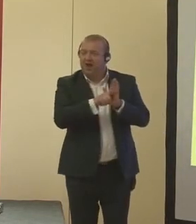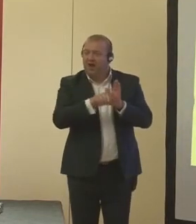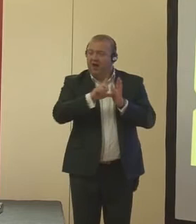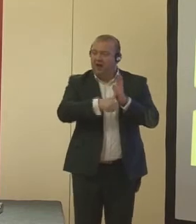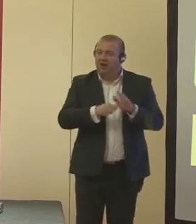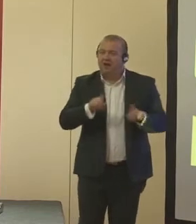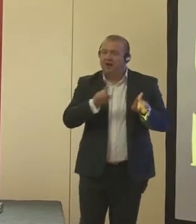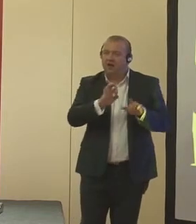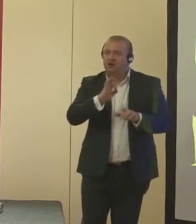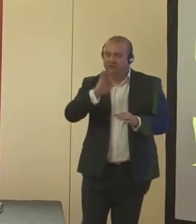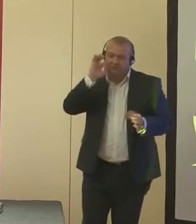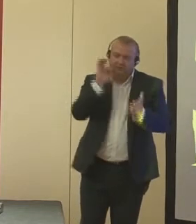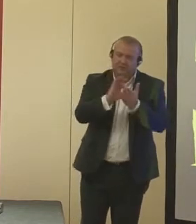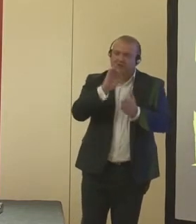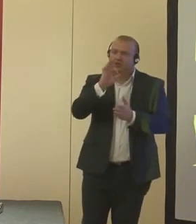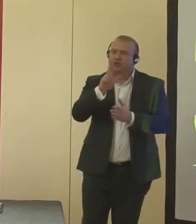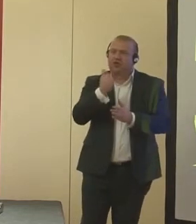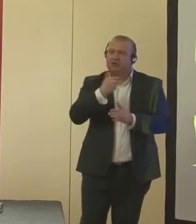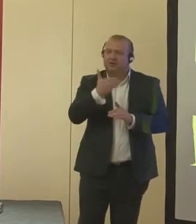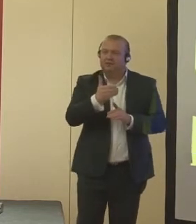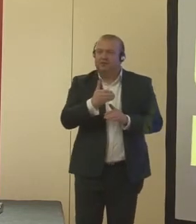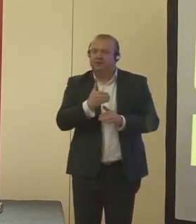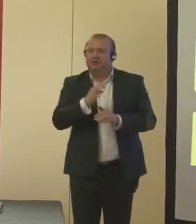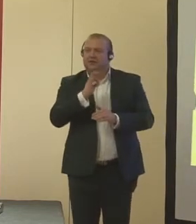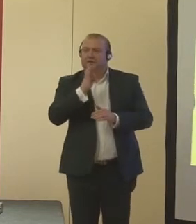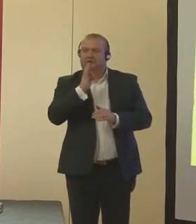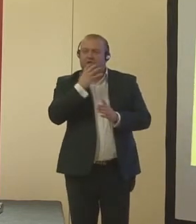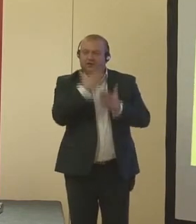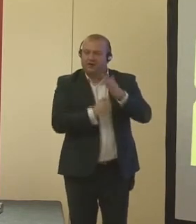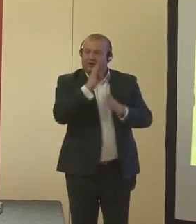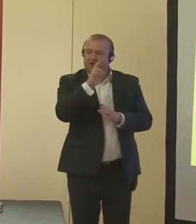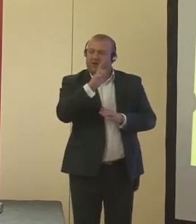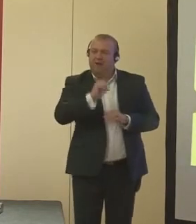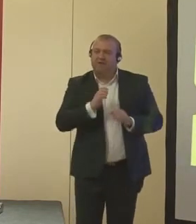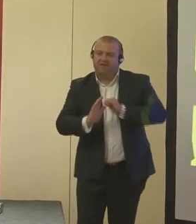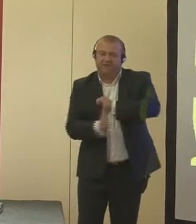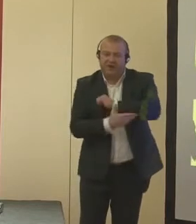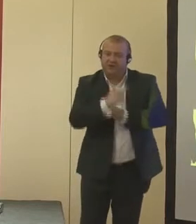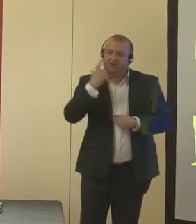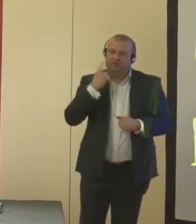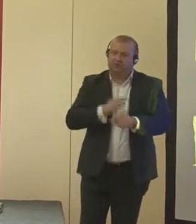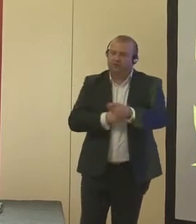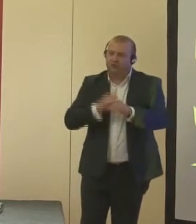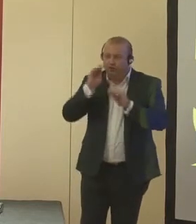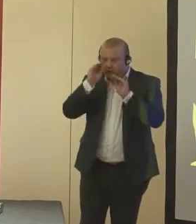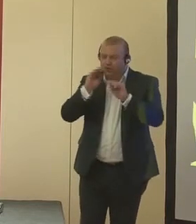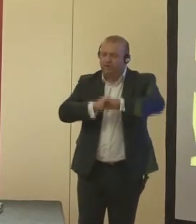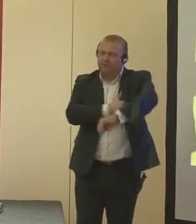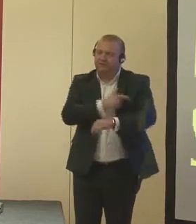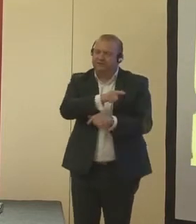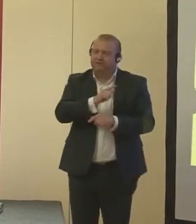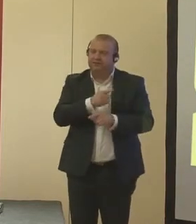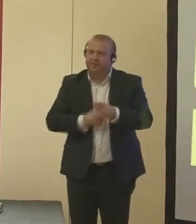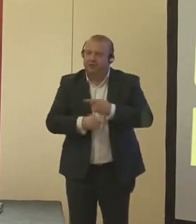support specific students, but also to use it to make my teaching even more effective than it might be already.